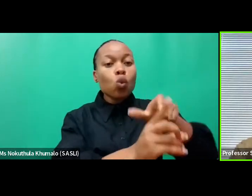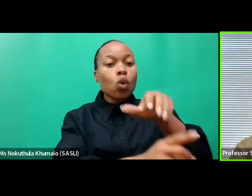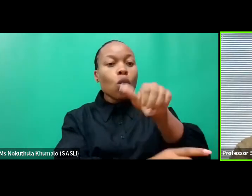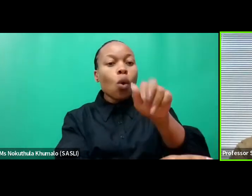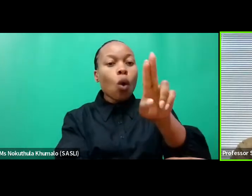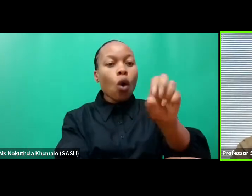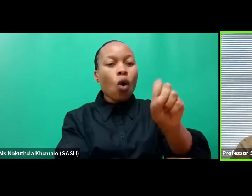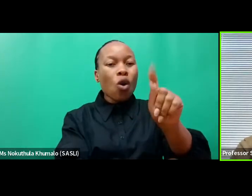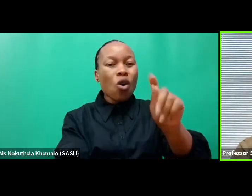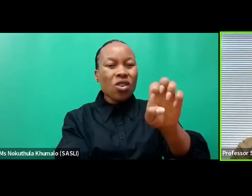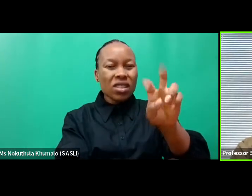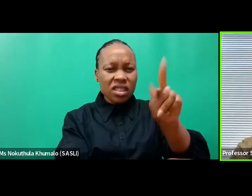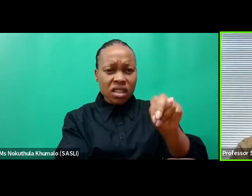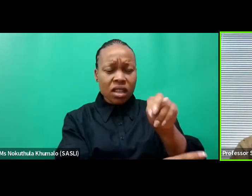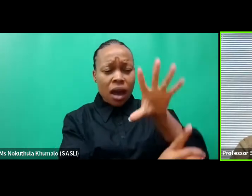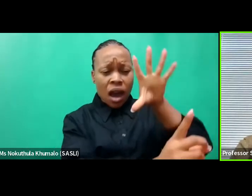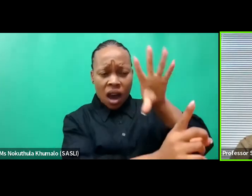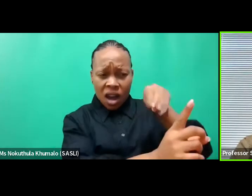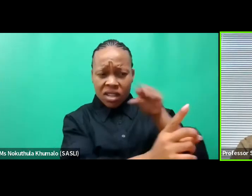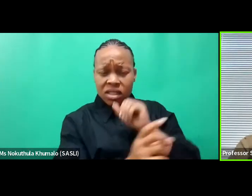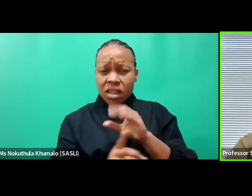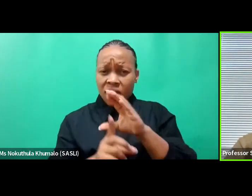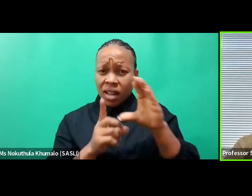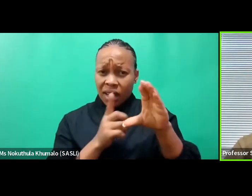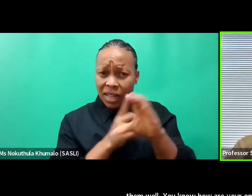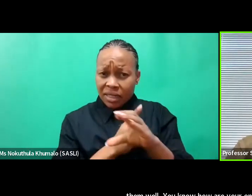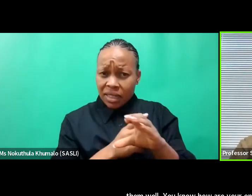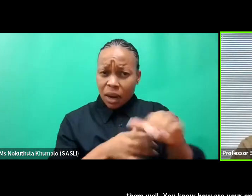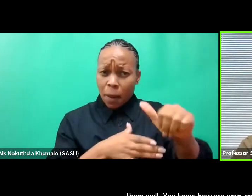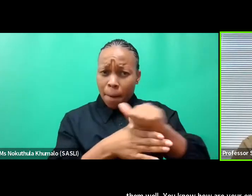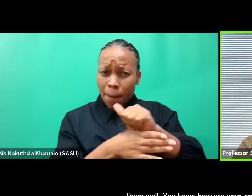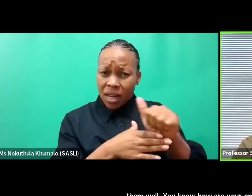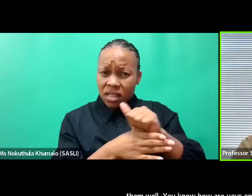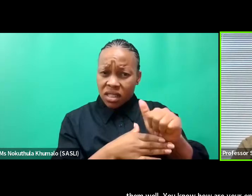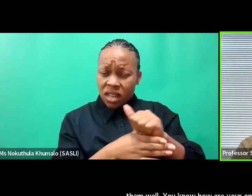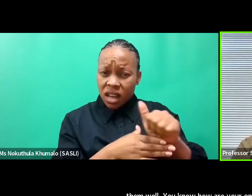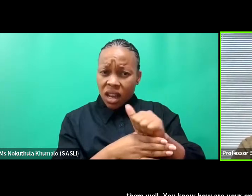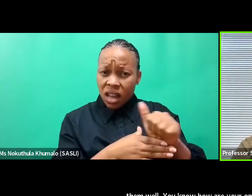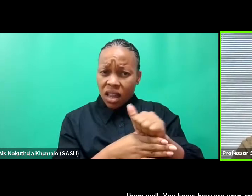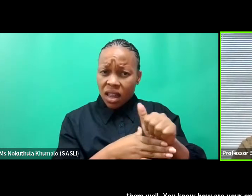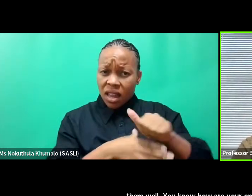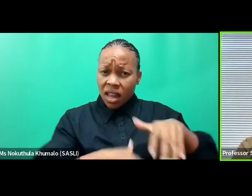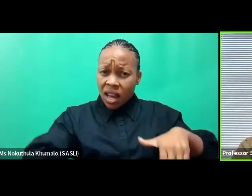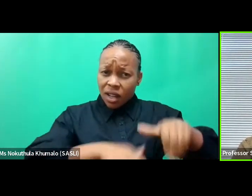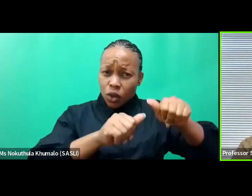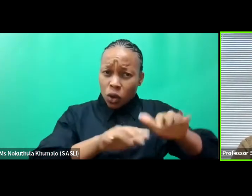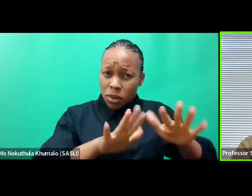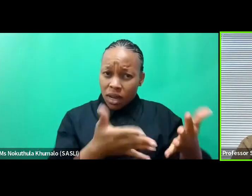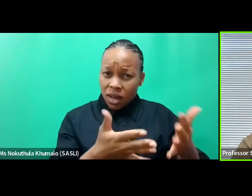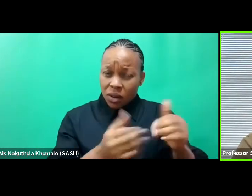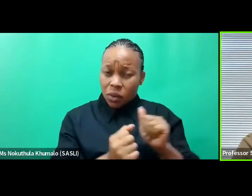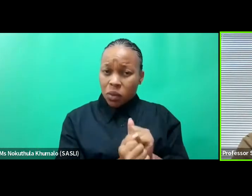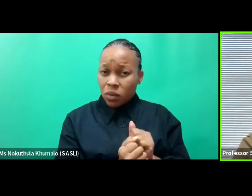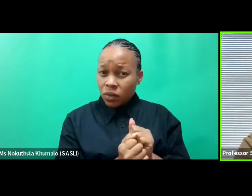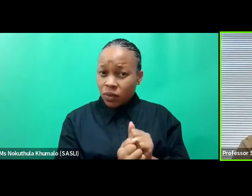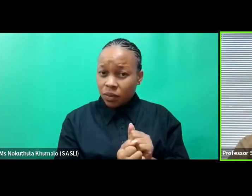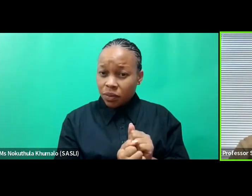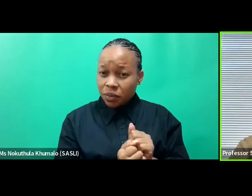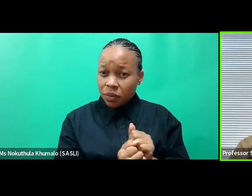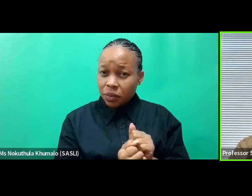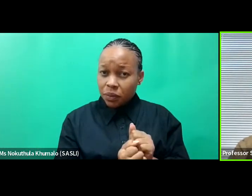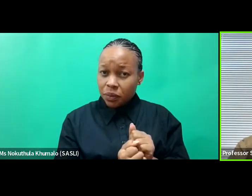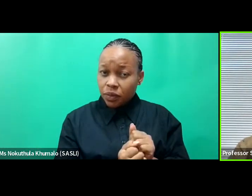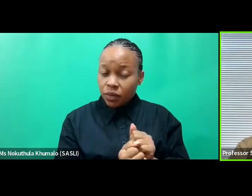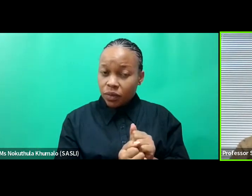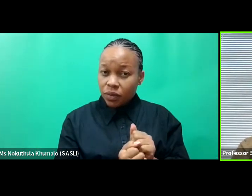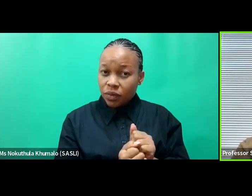cultural capital in practice? So they sent me the curriculum link and so on. But none of